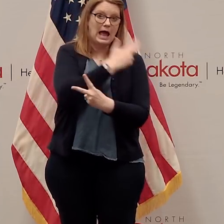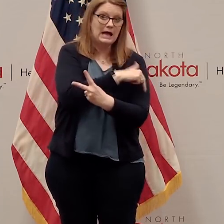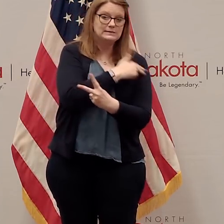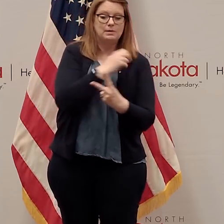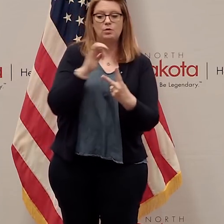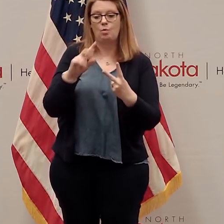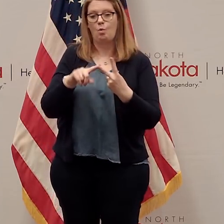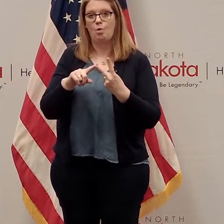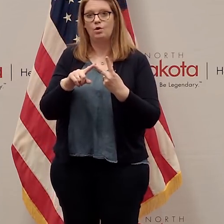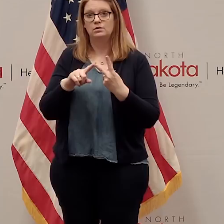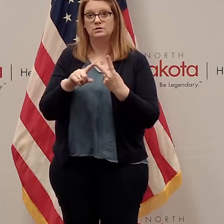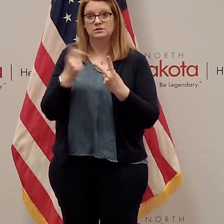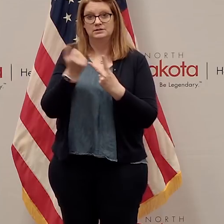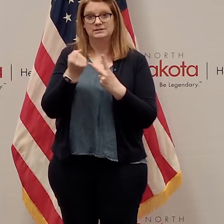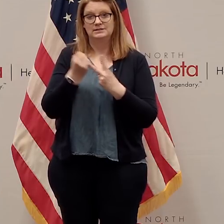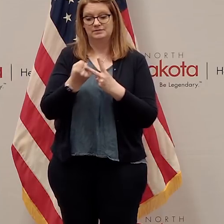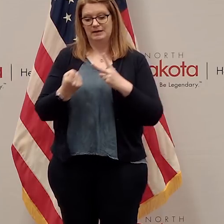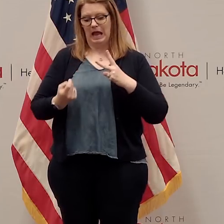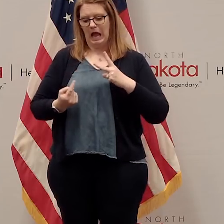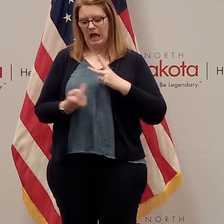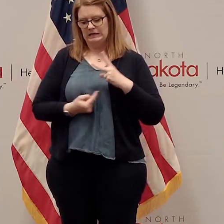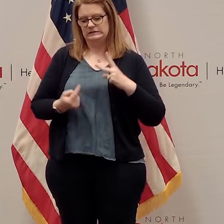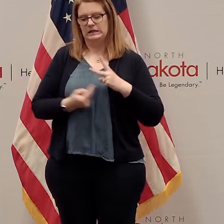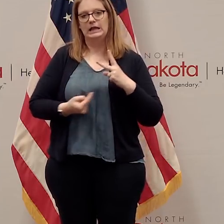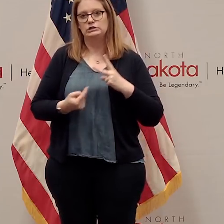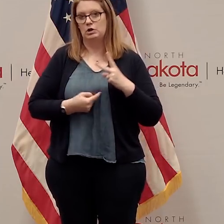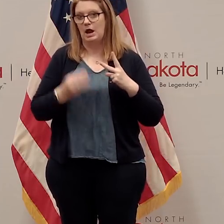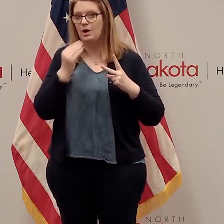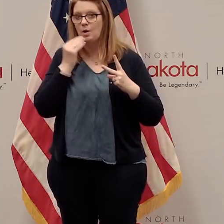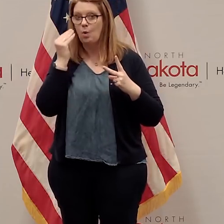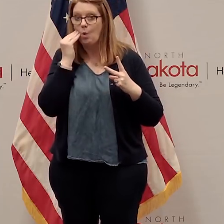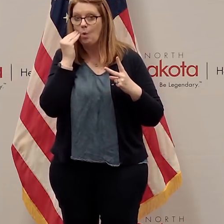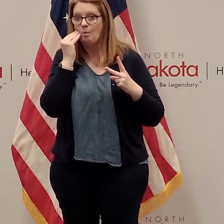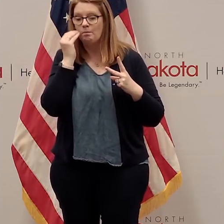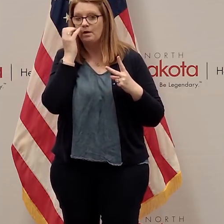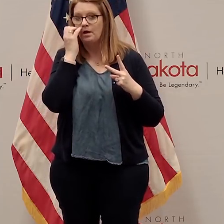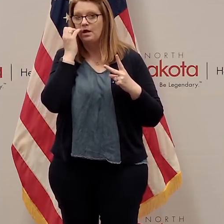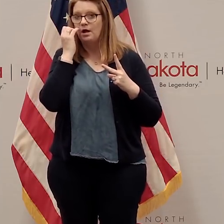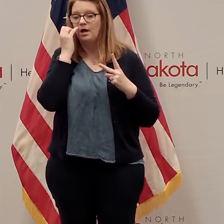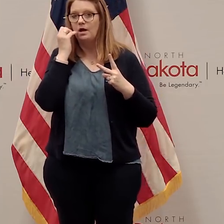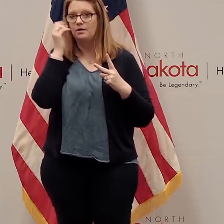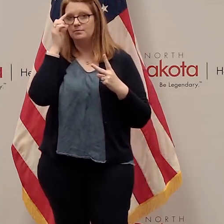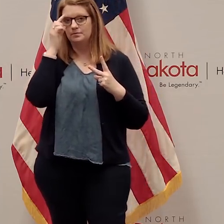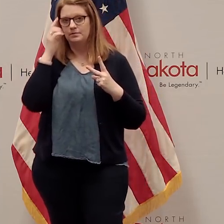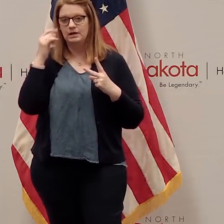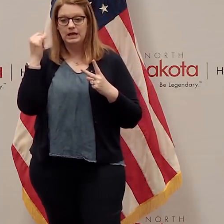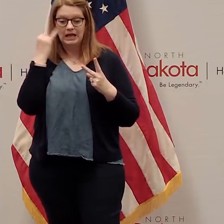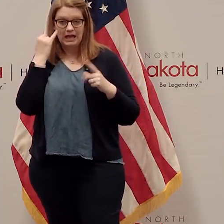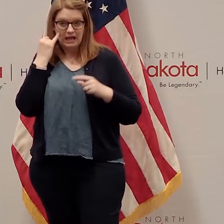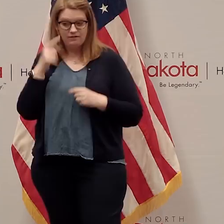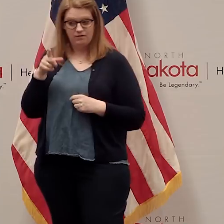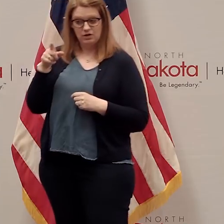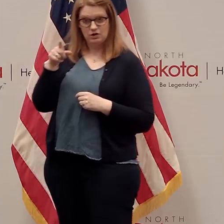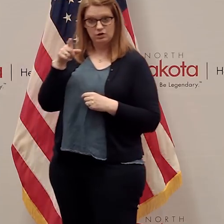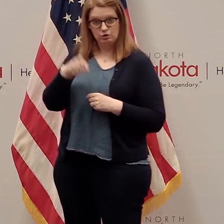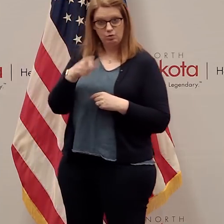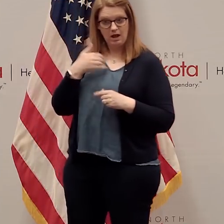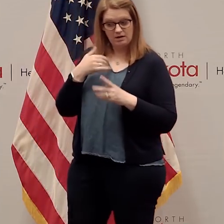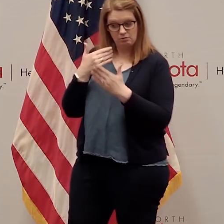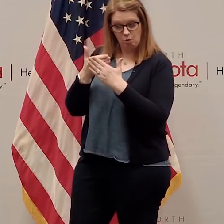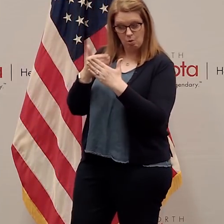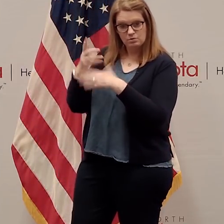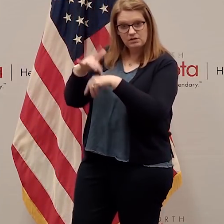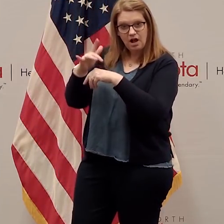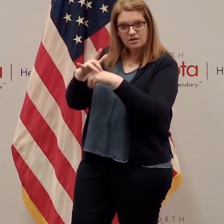hospital, or under isolation at home. And if you've had close contact with a positive, again, either you